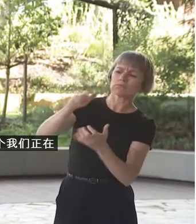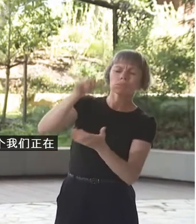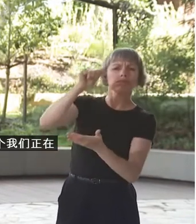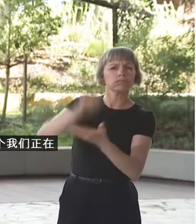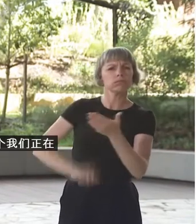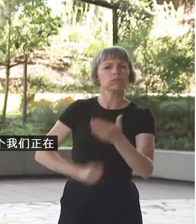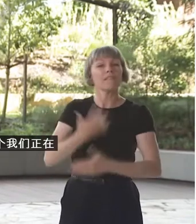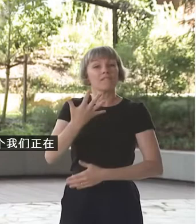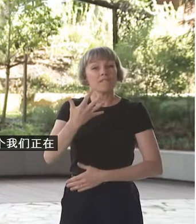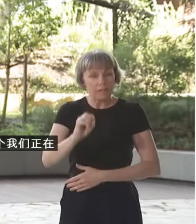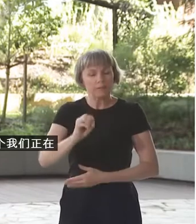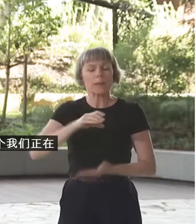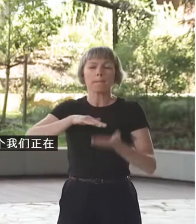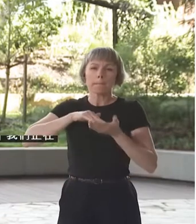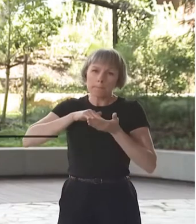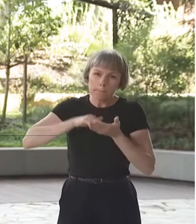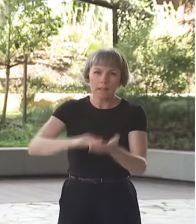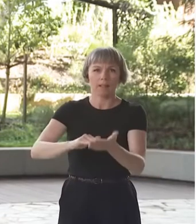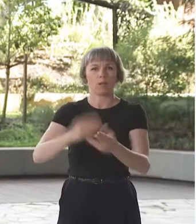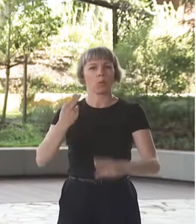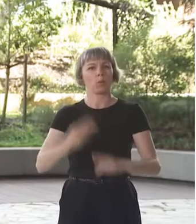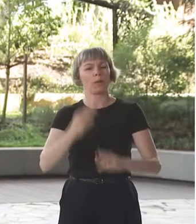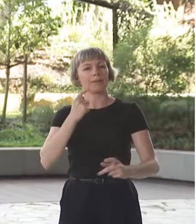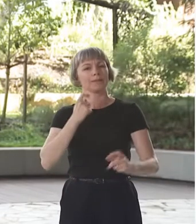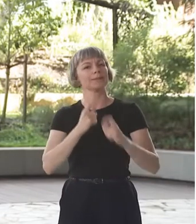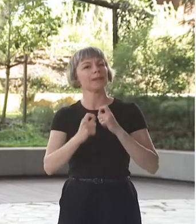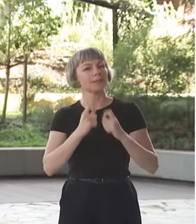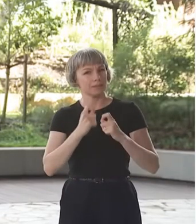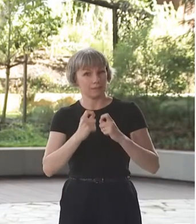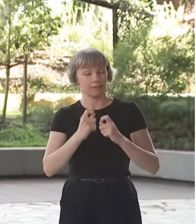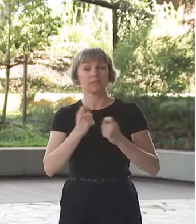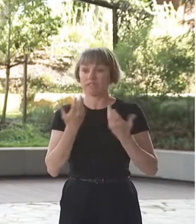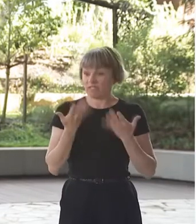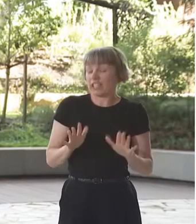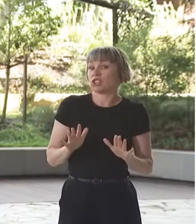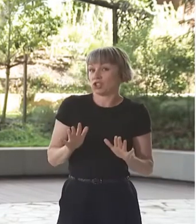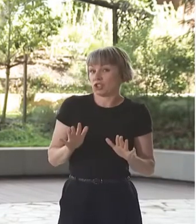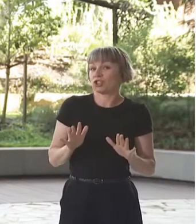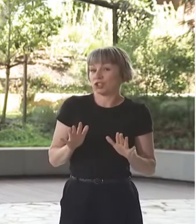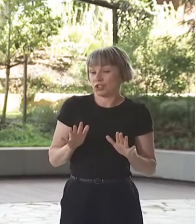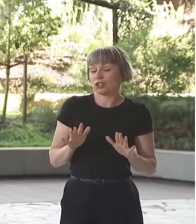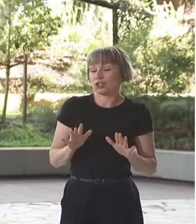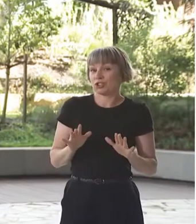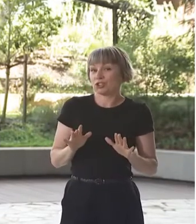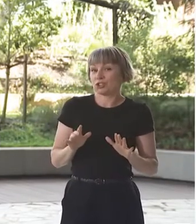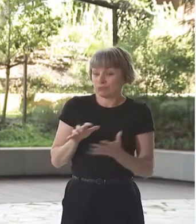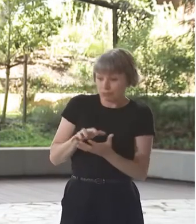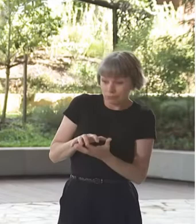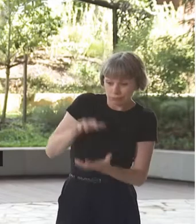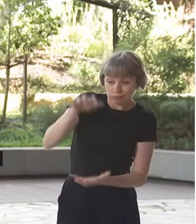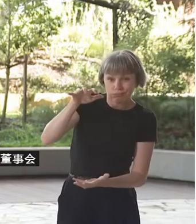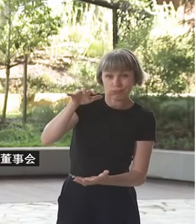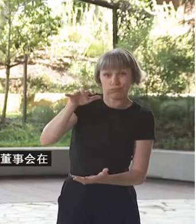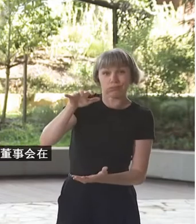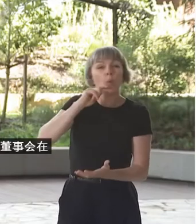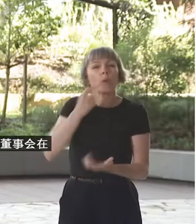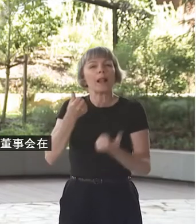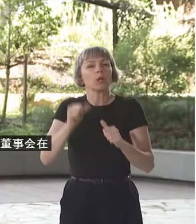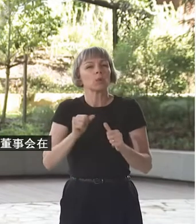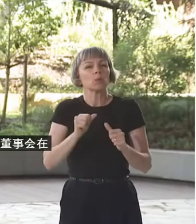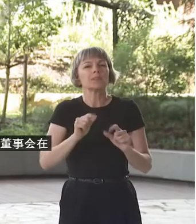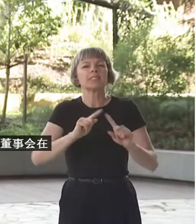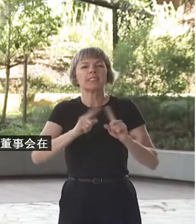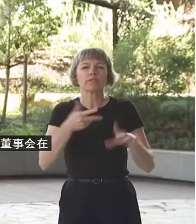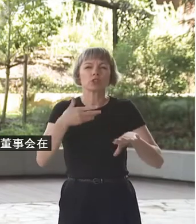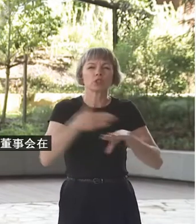procuring an additional 50 million. They will be used by the New South Wales Government in a range of settings across the board to